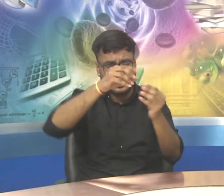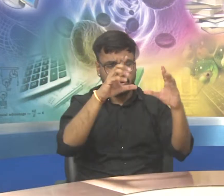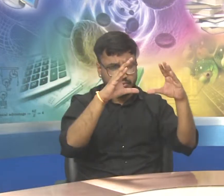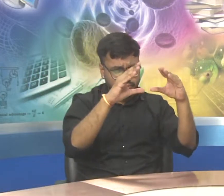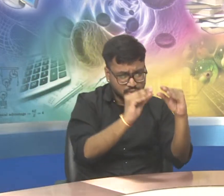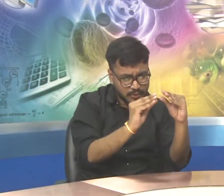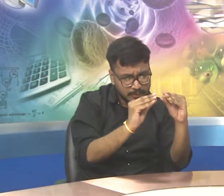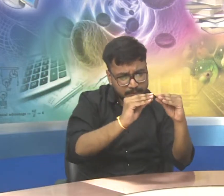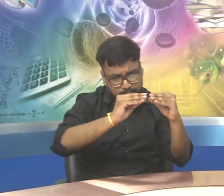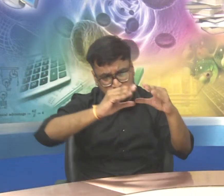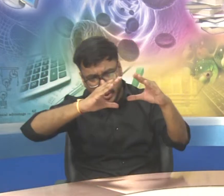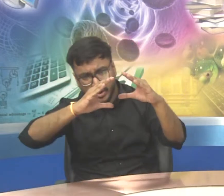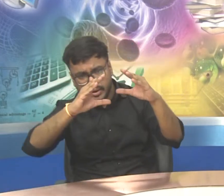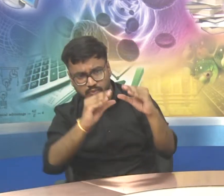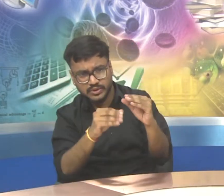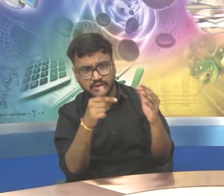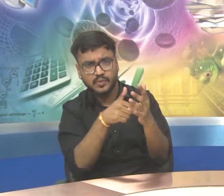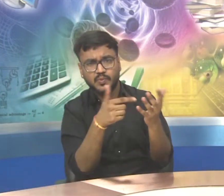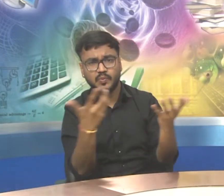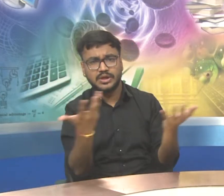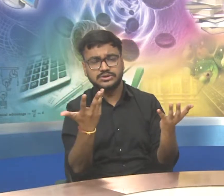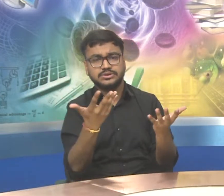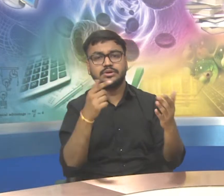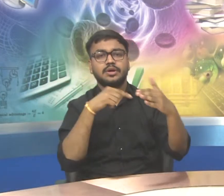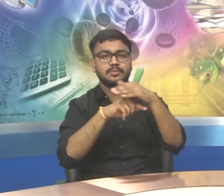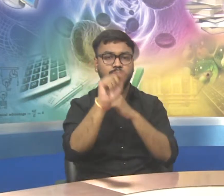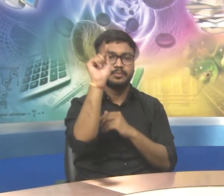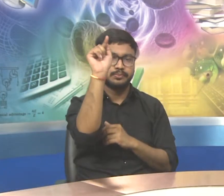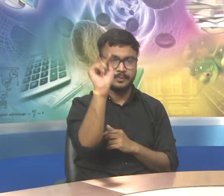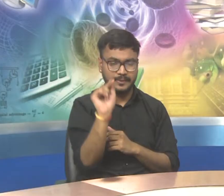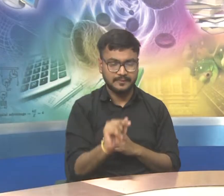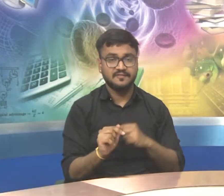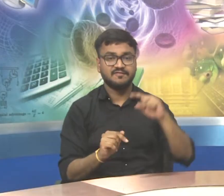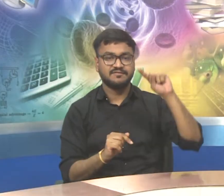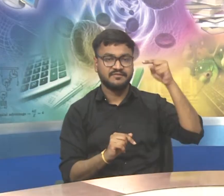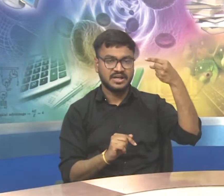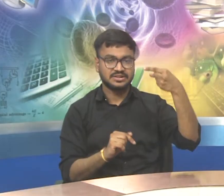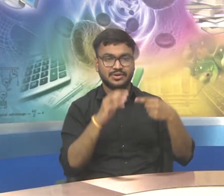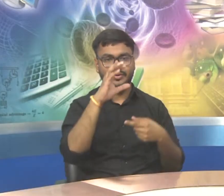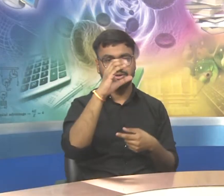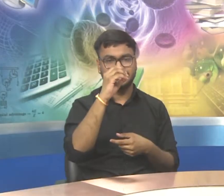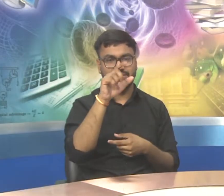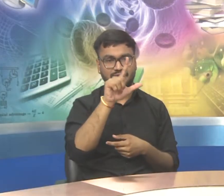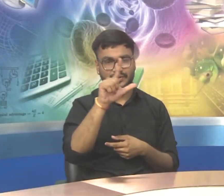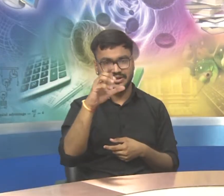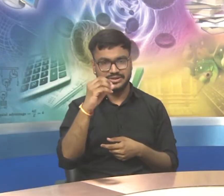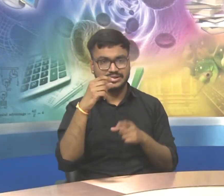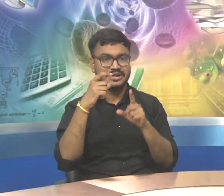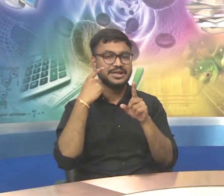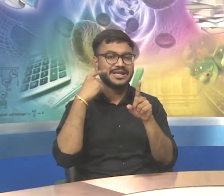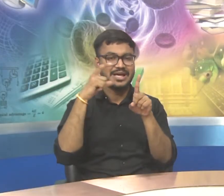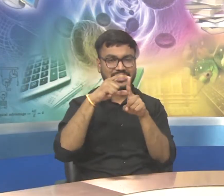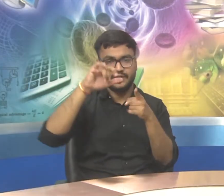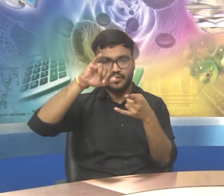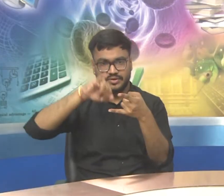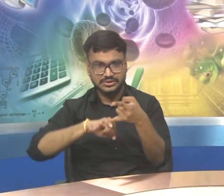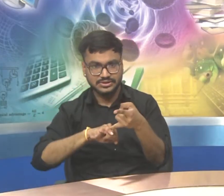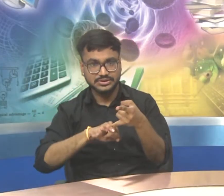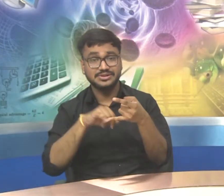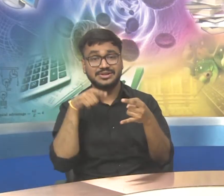Based on particle size and mixtures are divided into First is colloids,